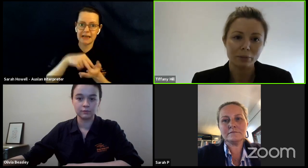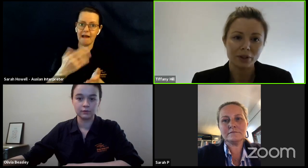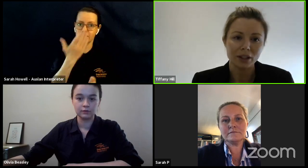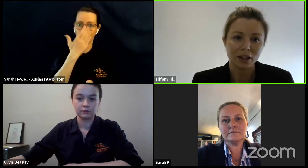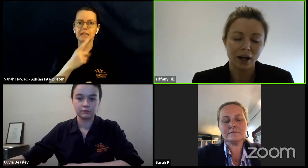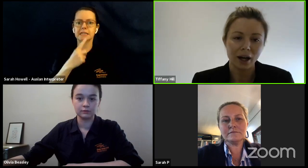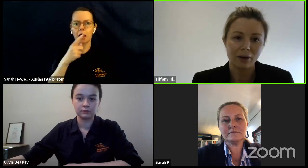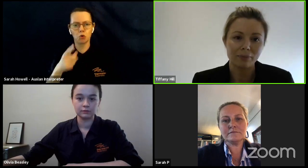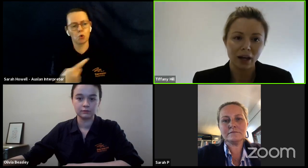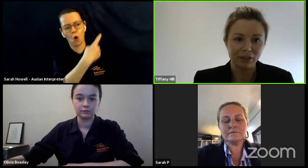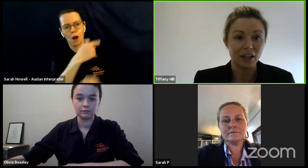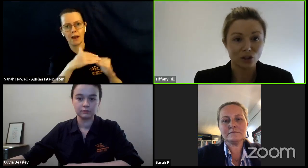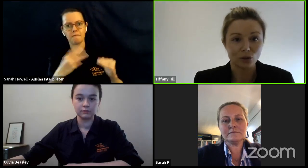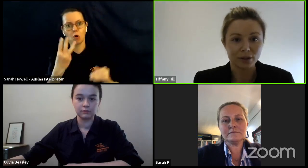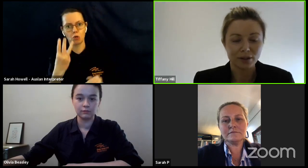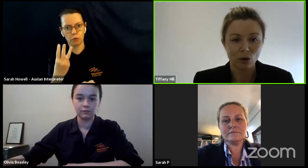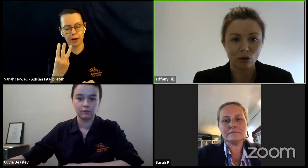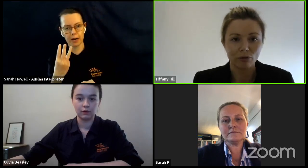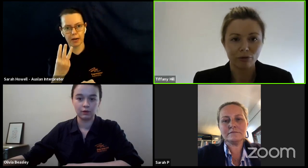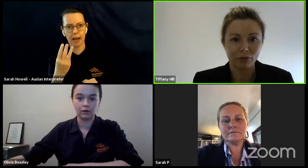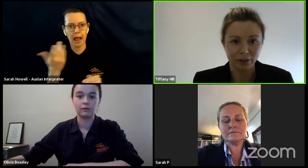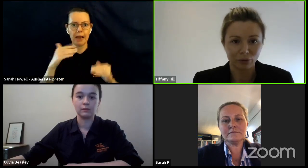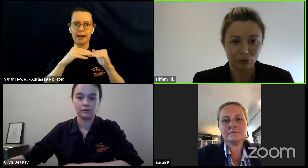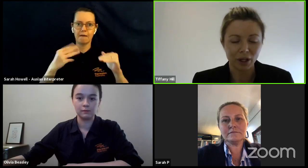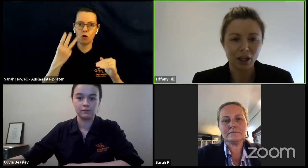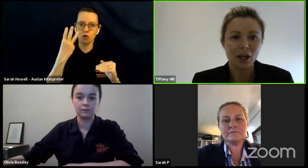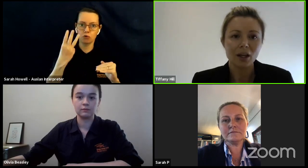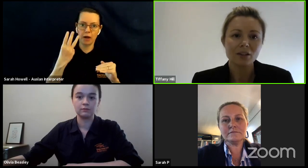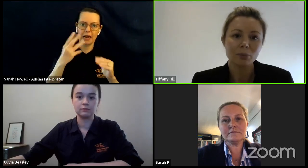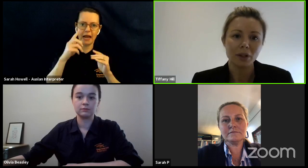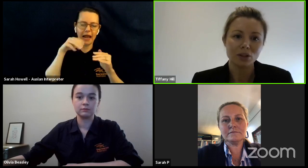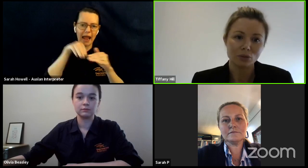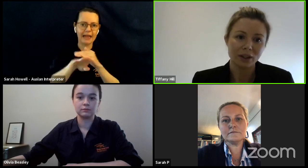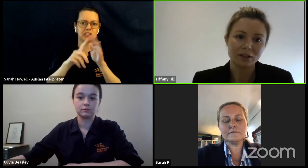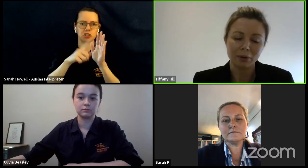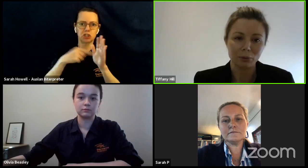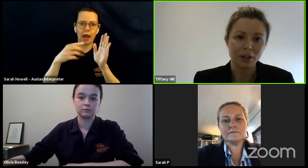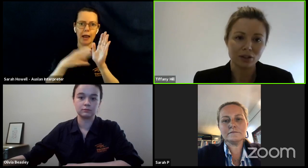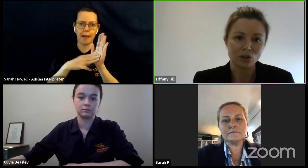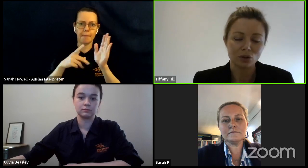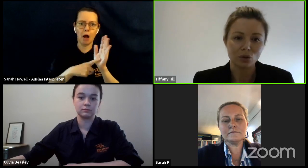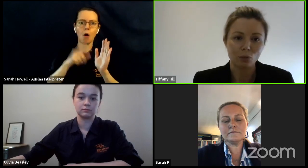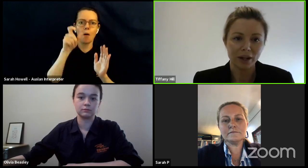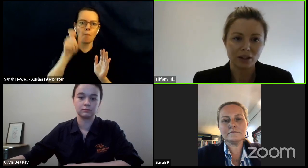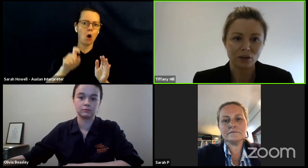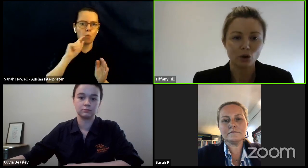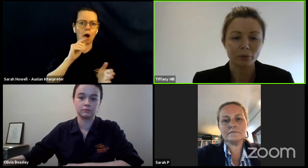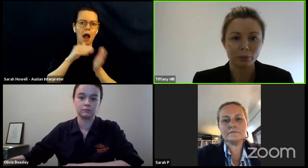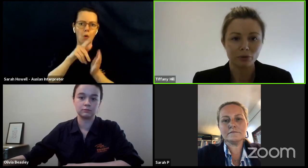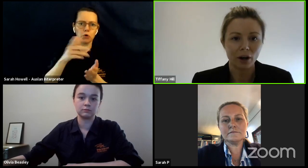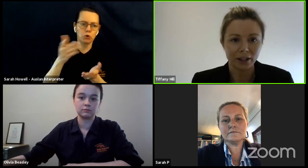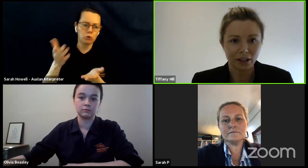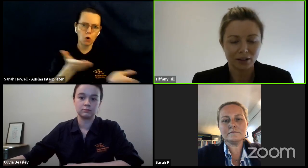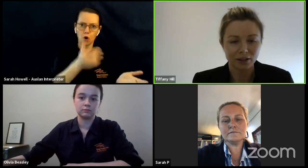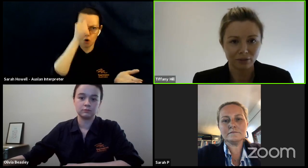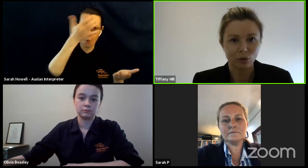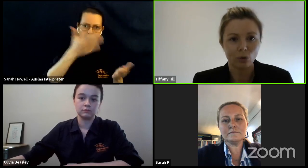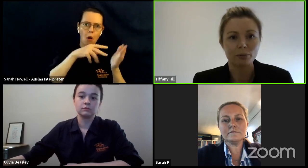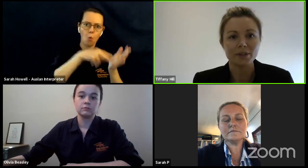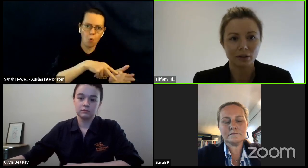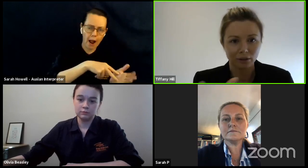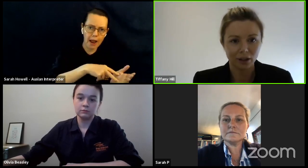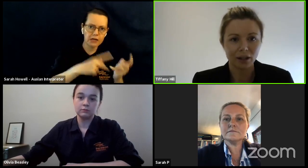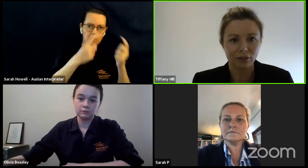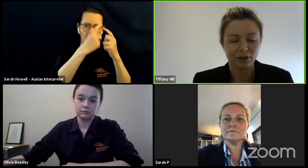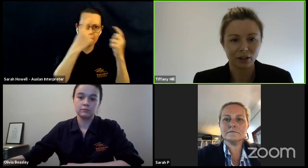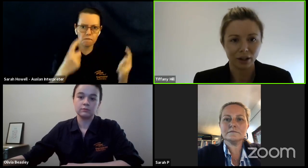also somebody at the entrance of level 3 to be directing people into the waiting room and providing consent